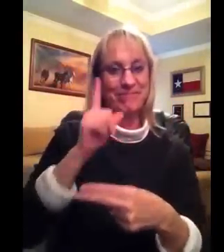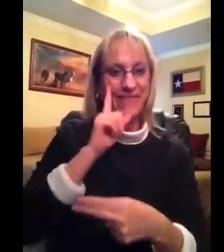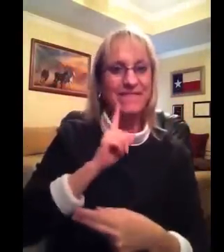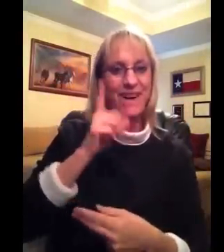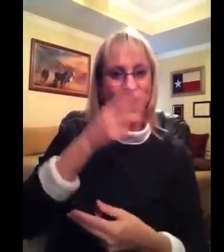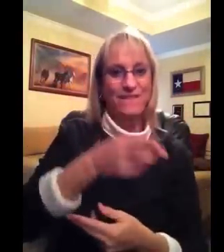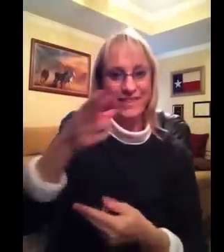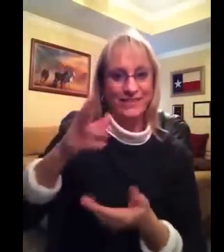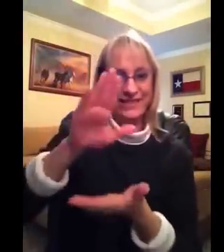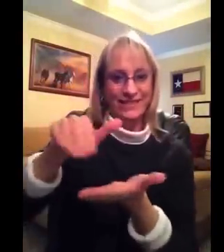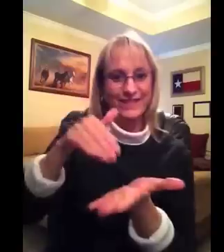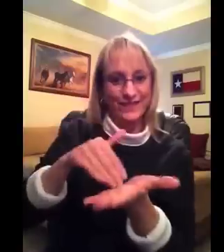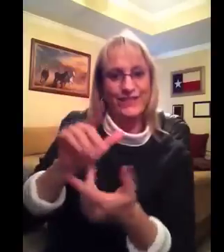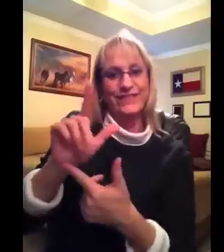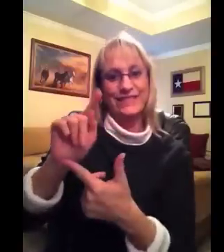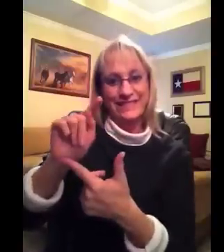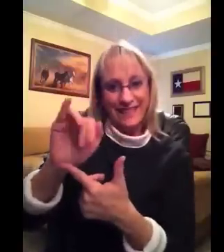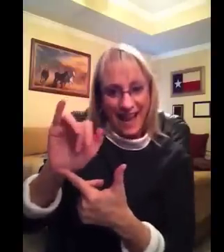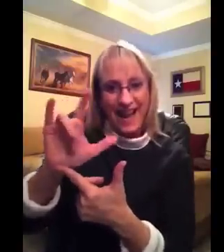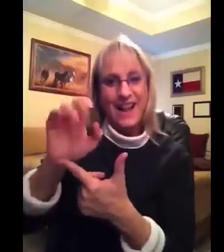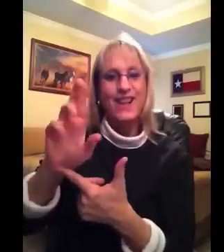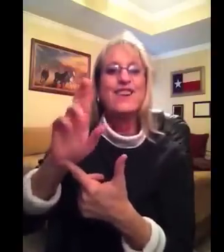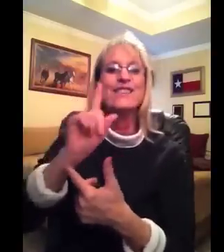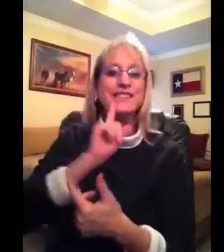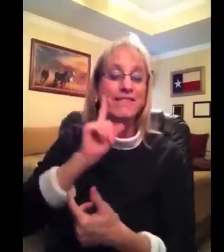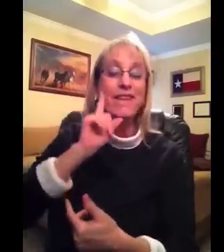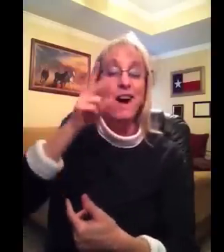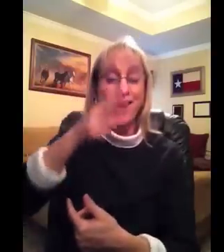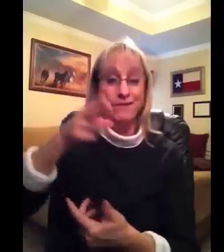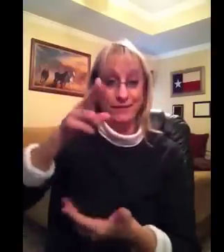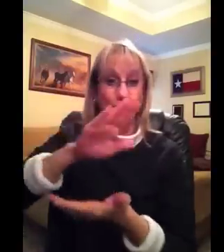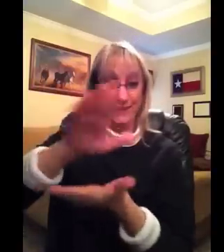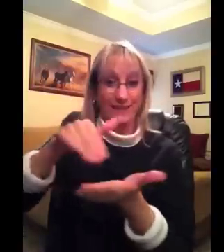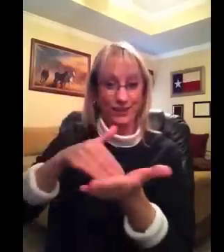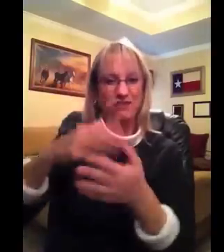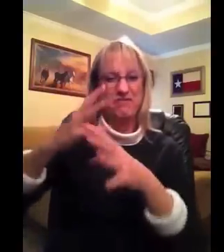The Tyler Deaf and Hard of Hearing Center,